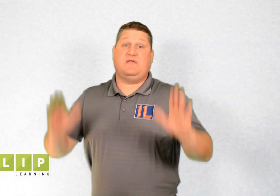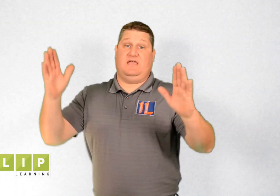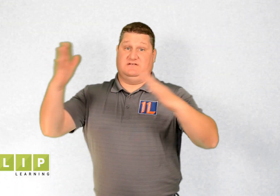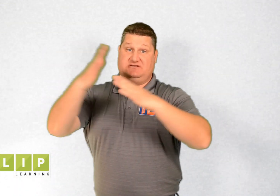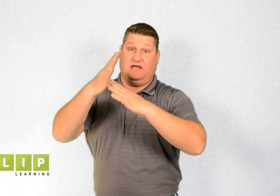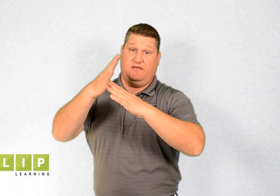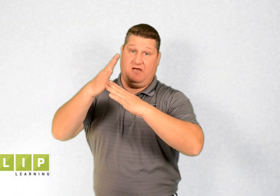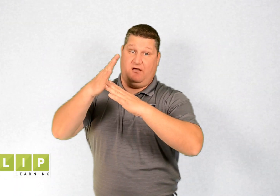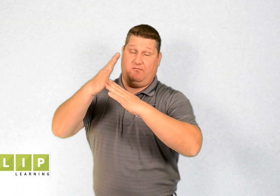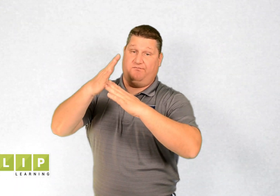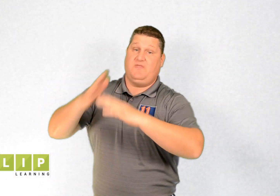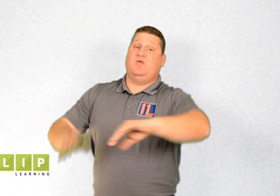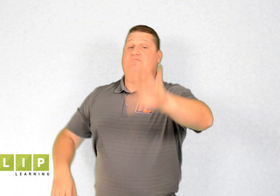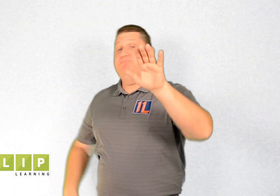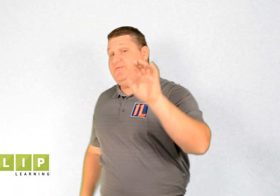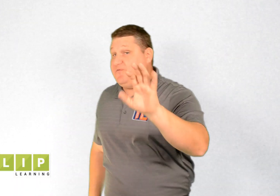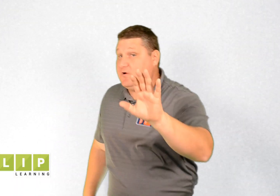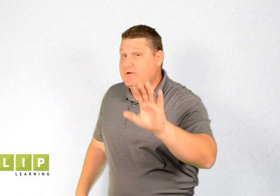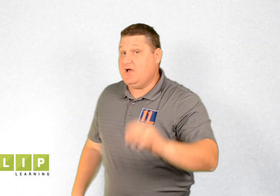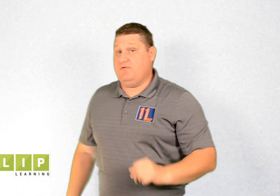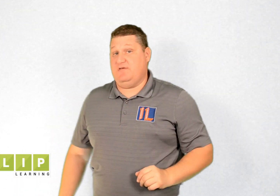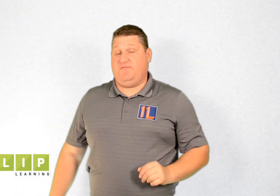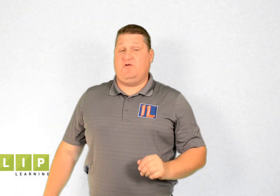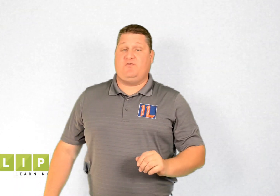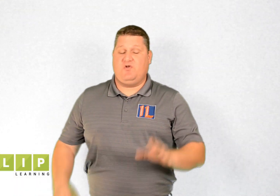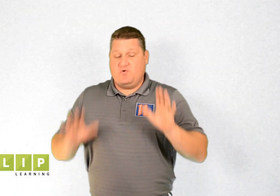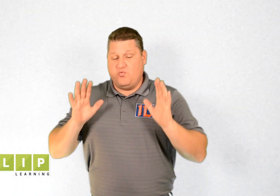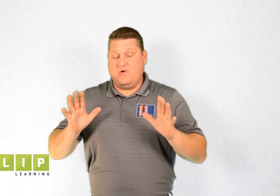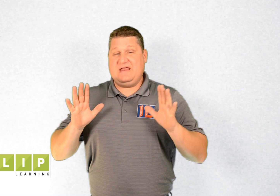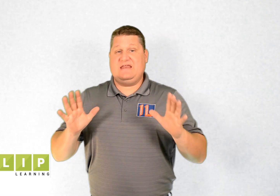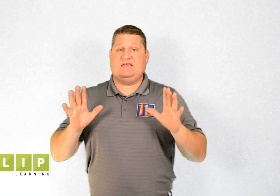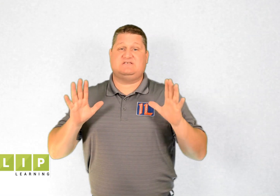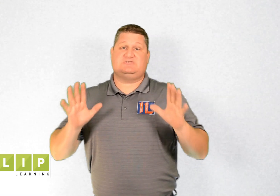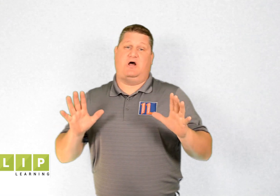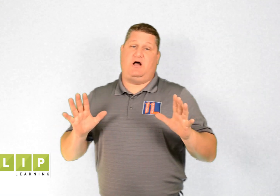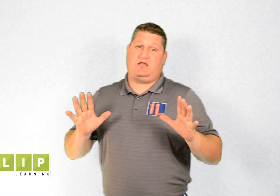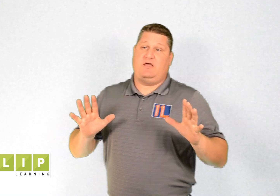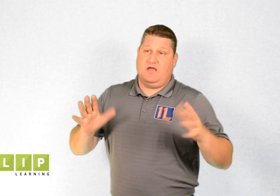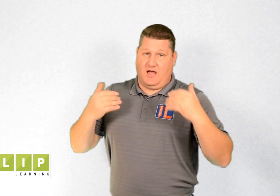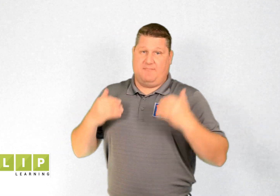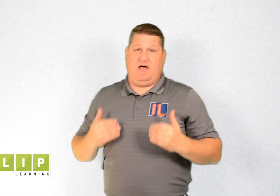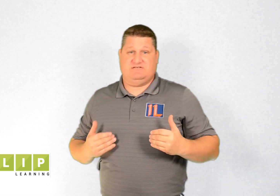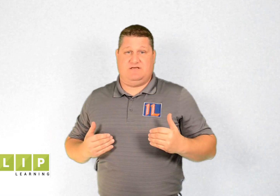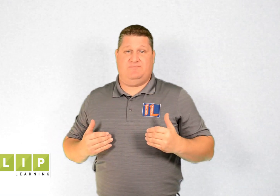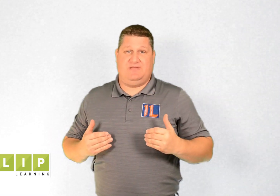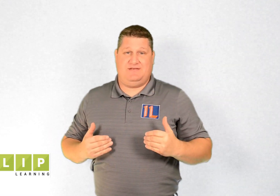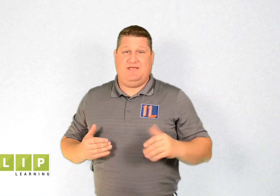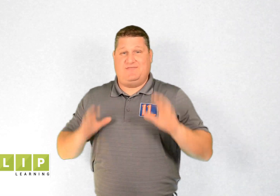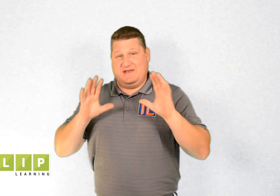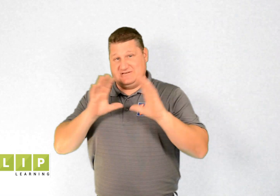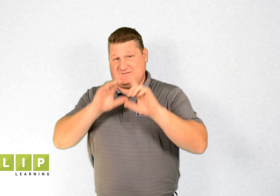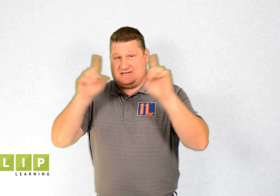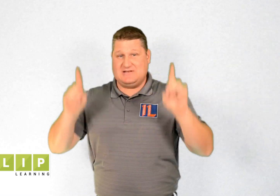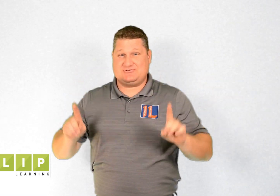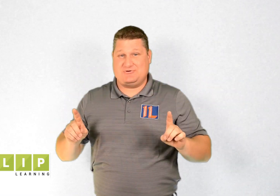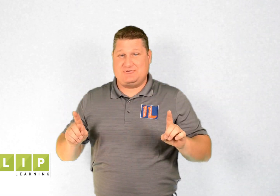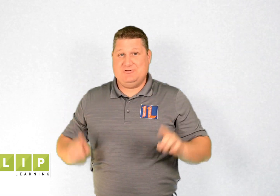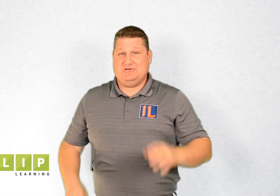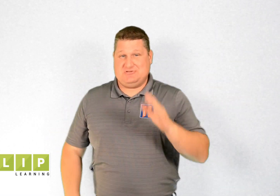Okay, time out. Before we go any further, we need to talk about something that is central to the